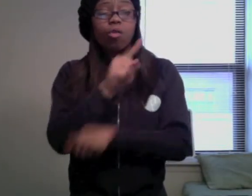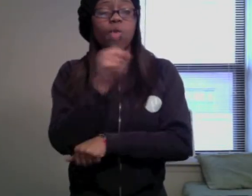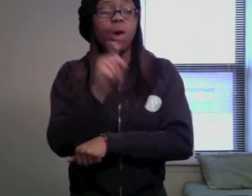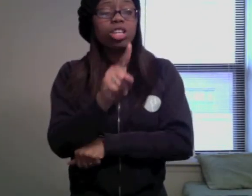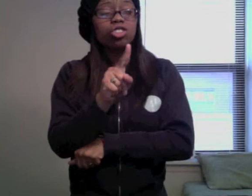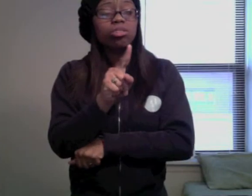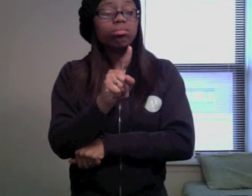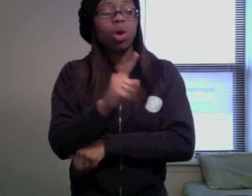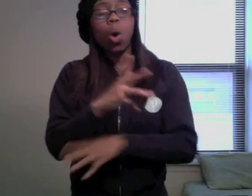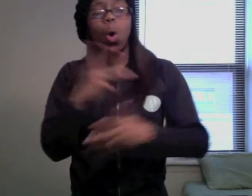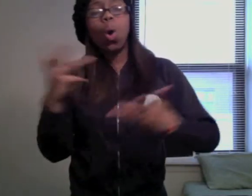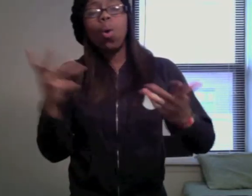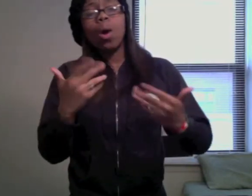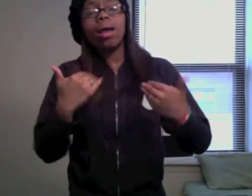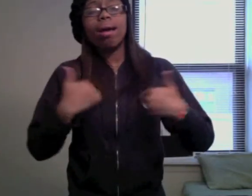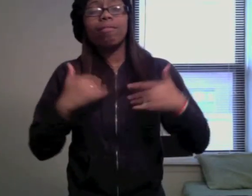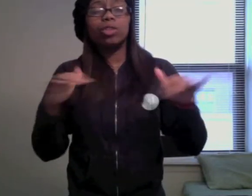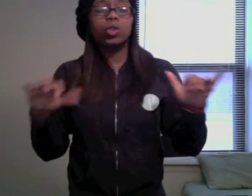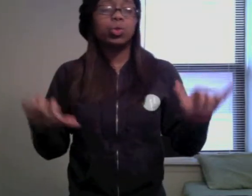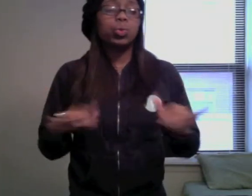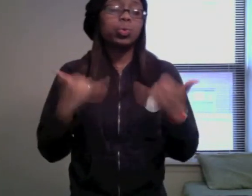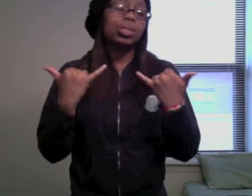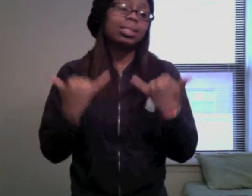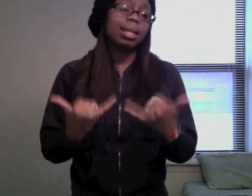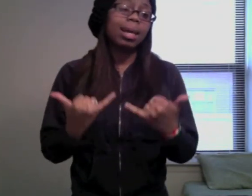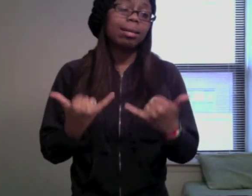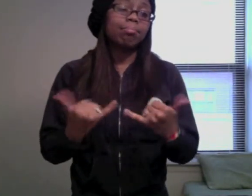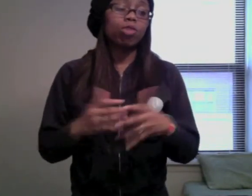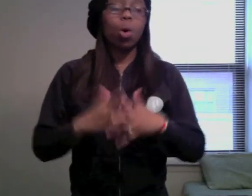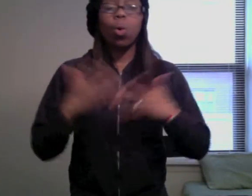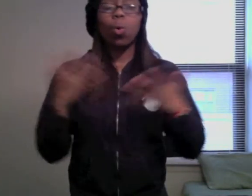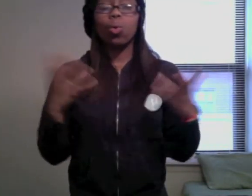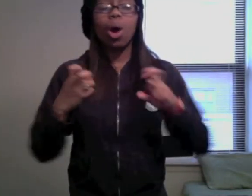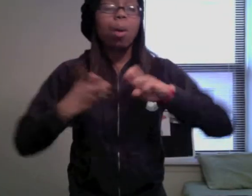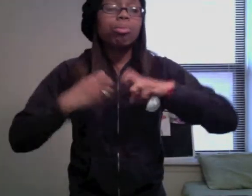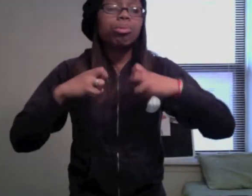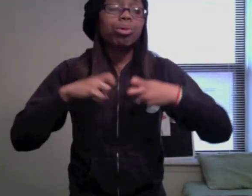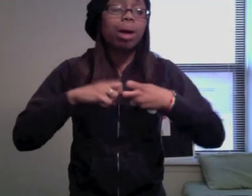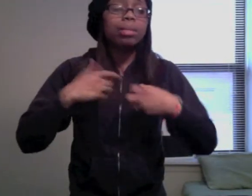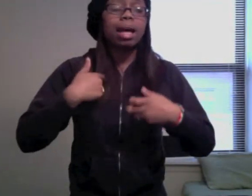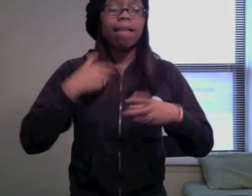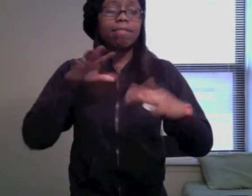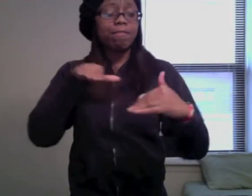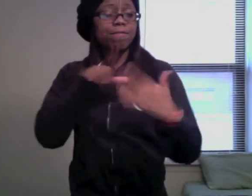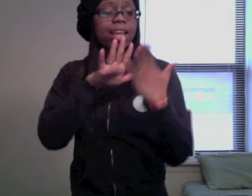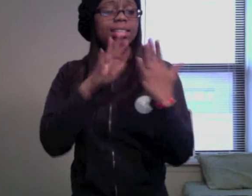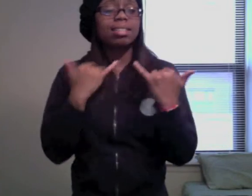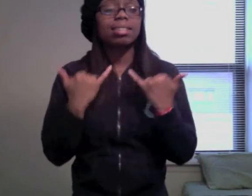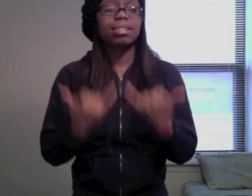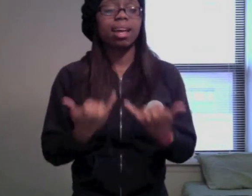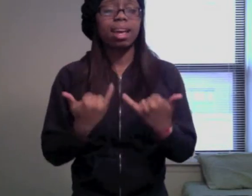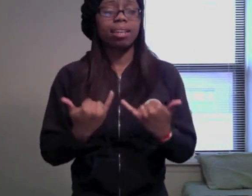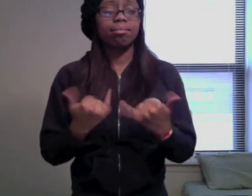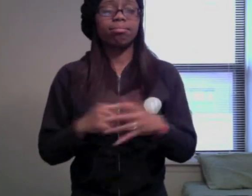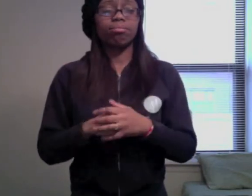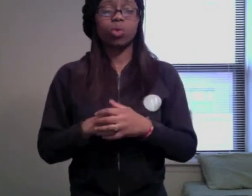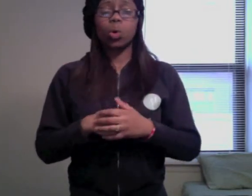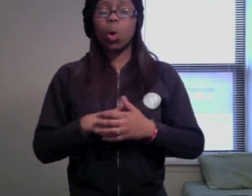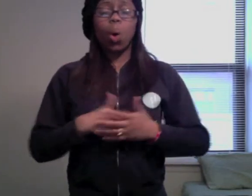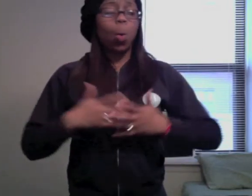What do I have to do today? What problems am I going to have to face? What's going to happen if I fail at the